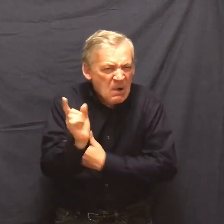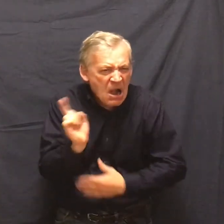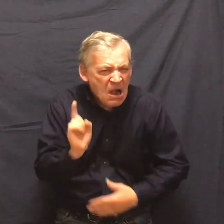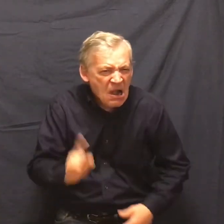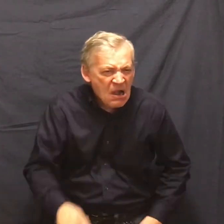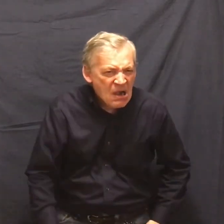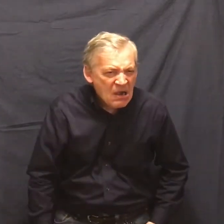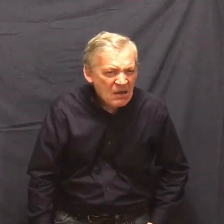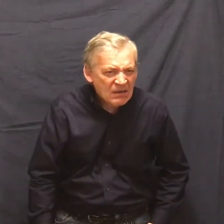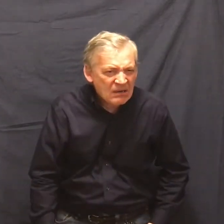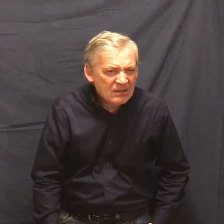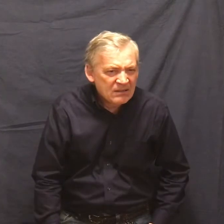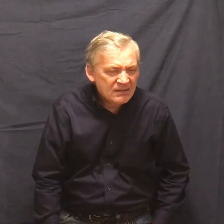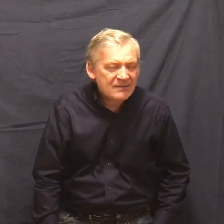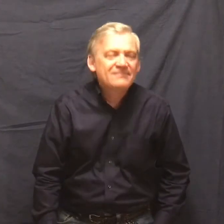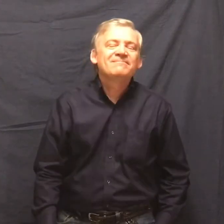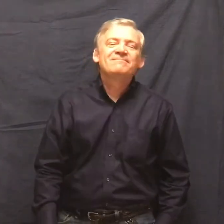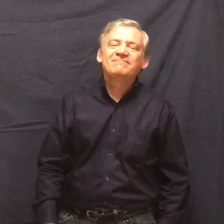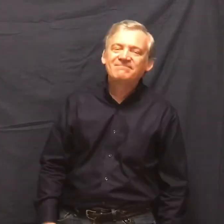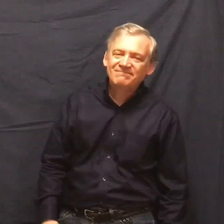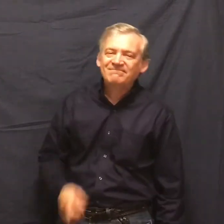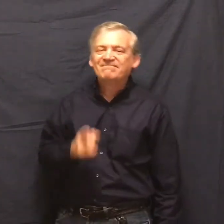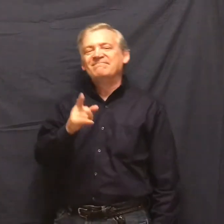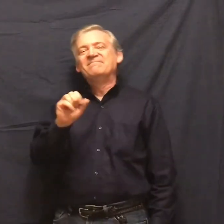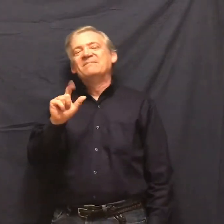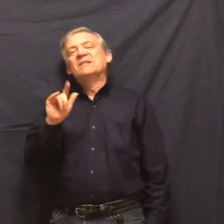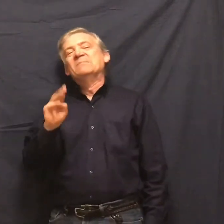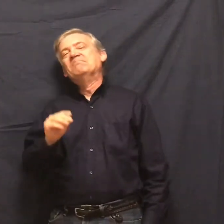She slung her pups last night, said Slim.